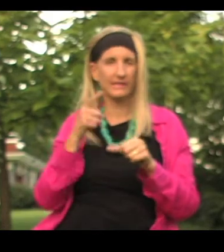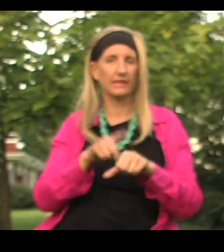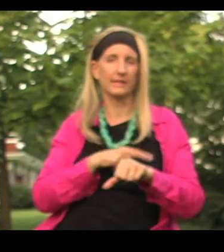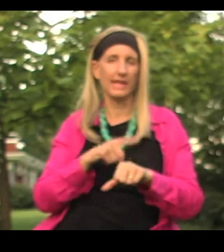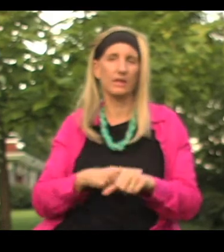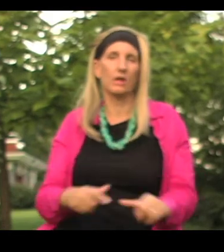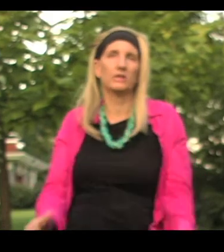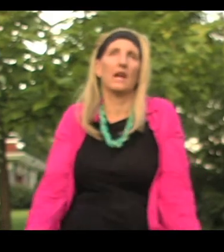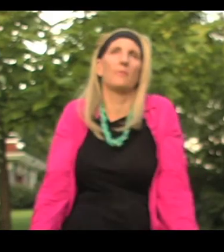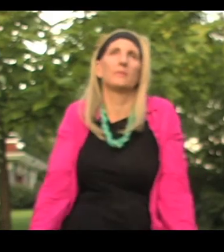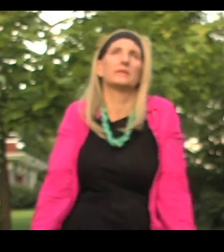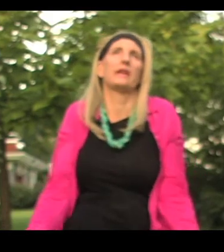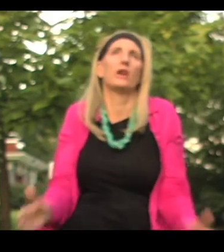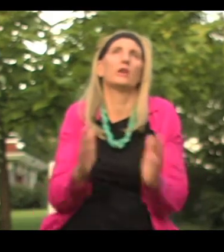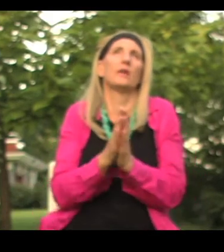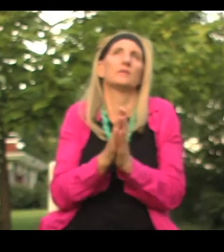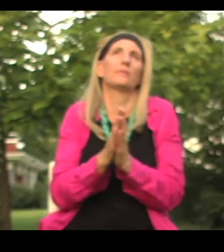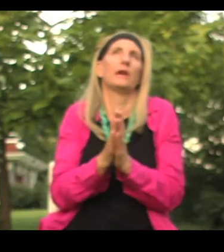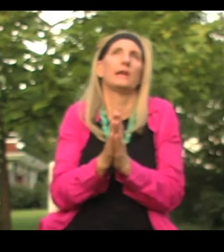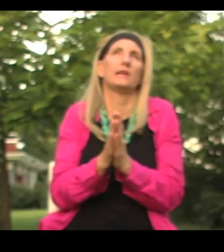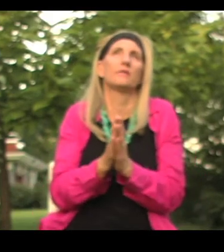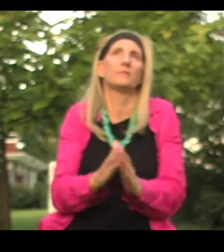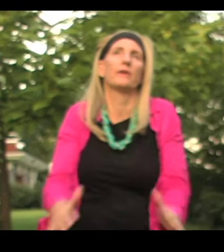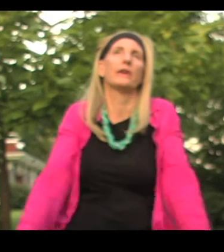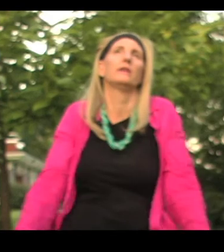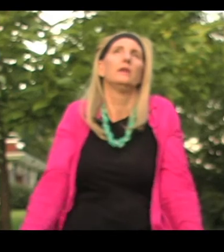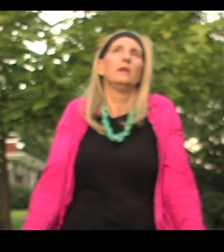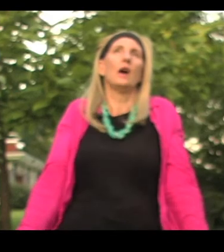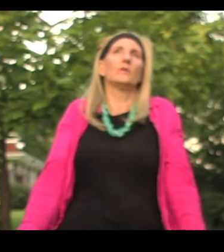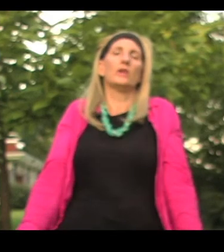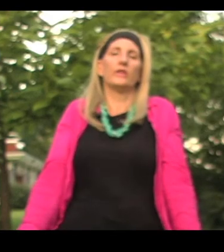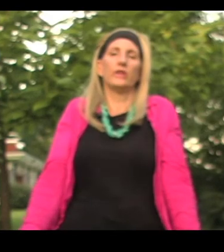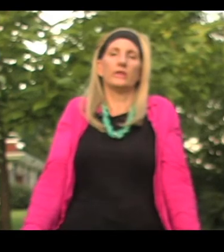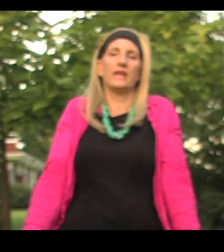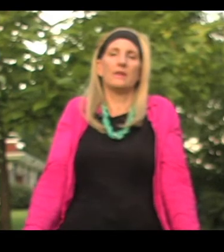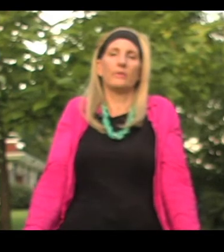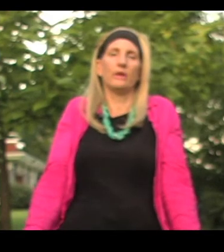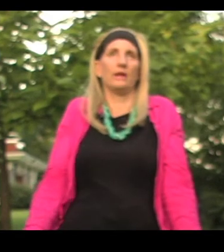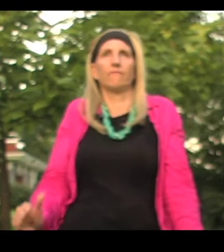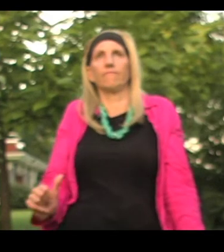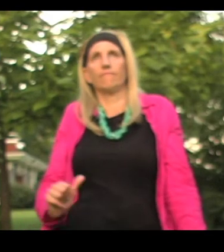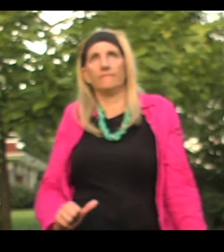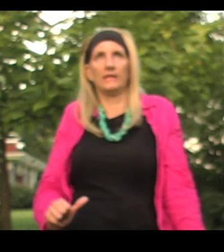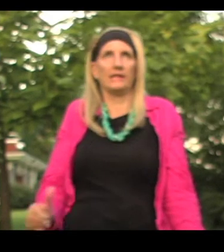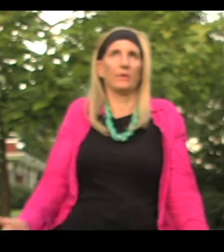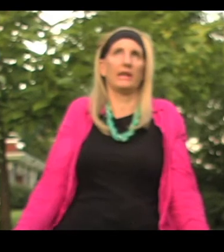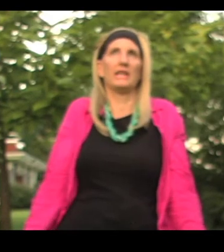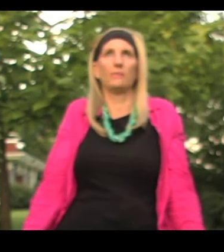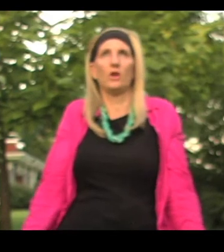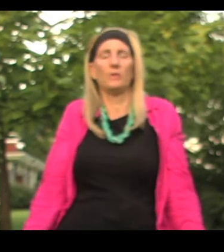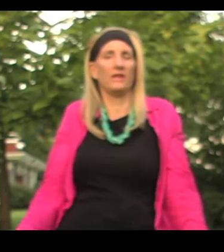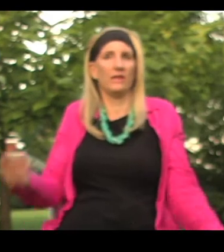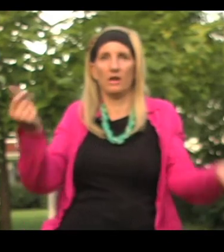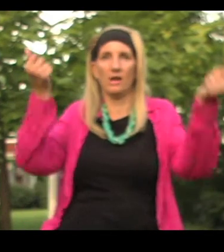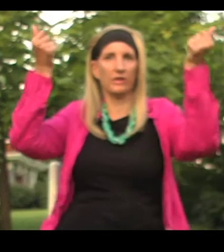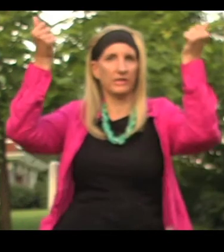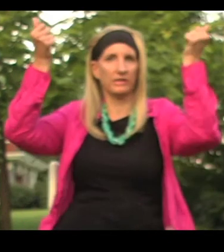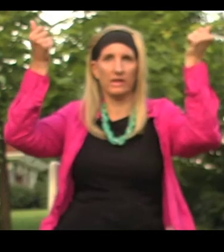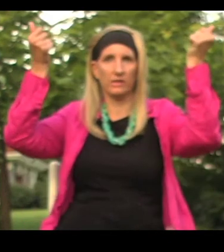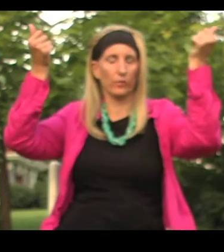going to take a long time. I was scared. I was praying. I was on the little table, and they were cutting me open, and then all of a sudden,